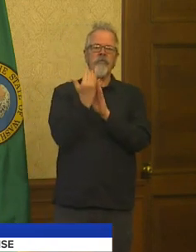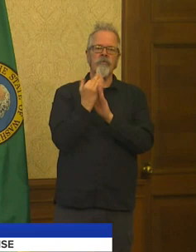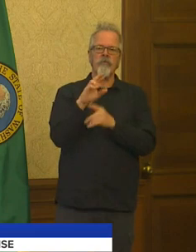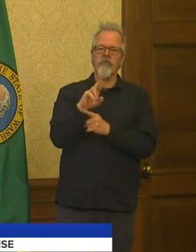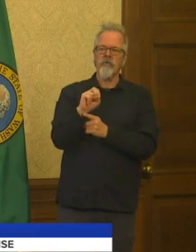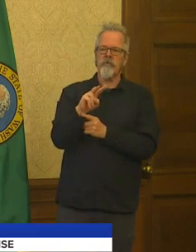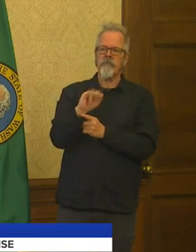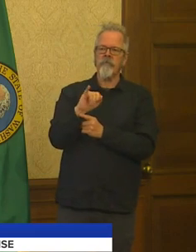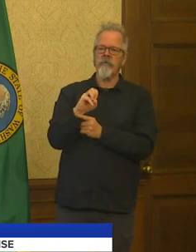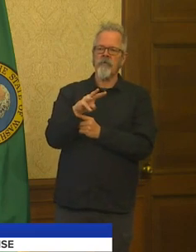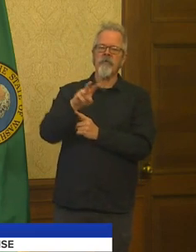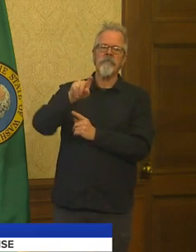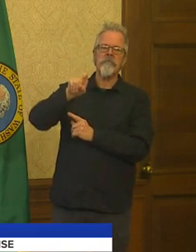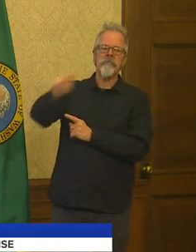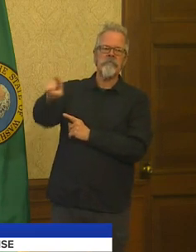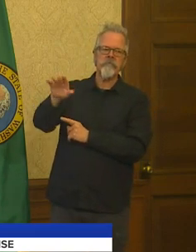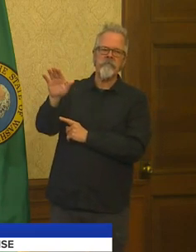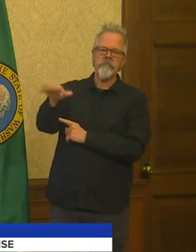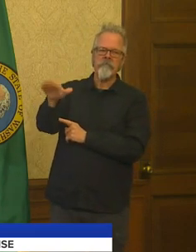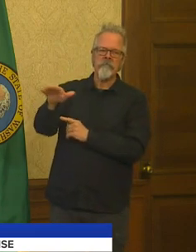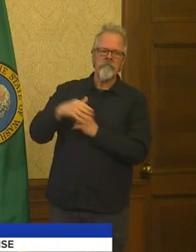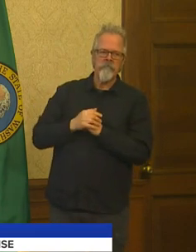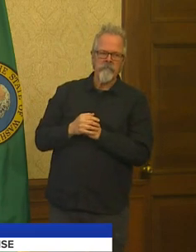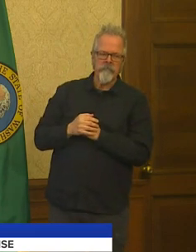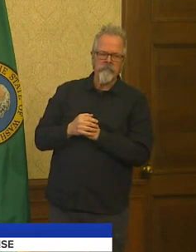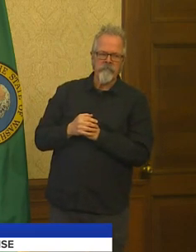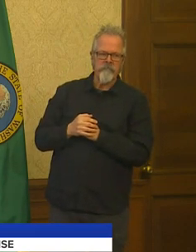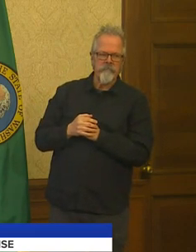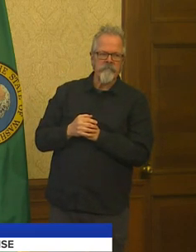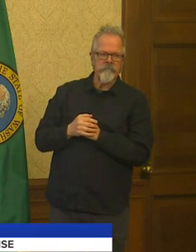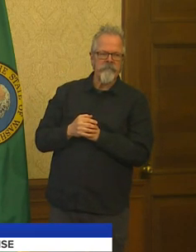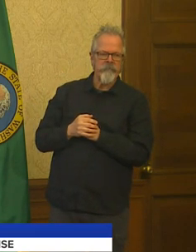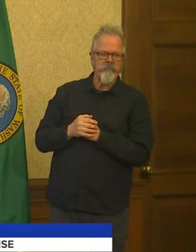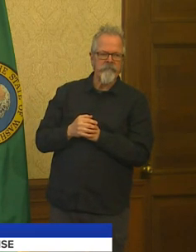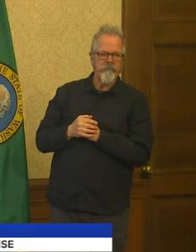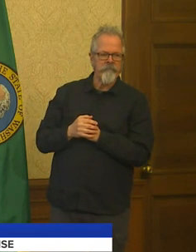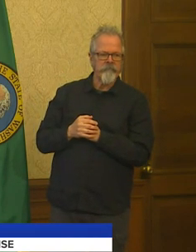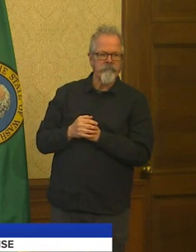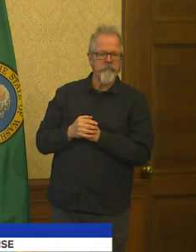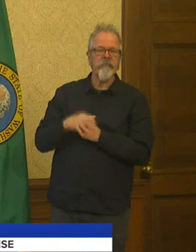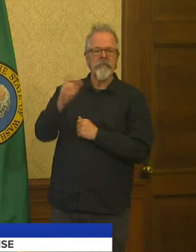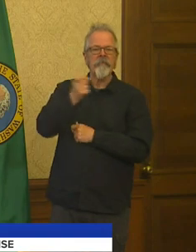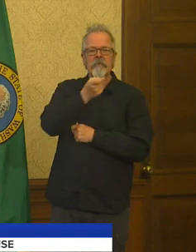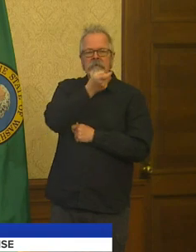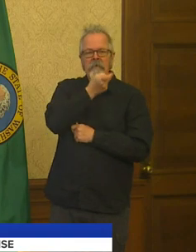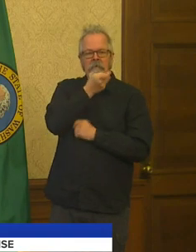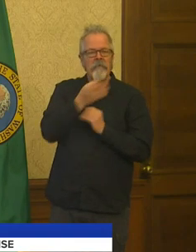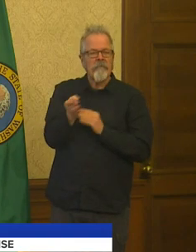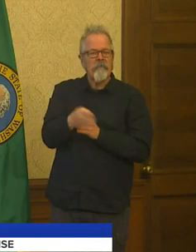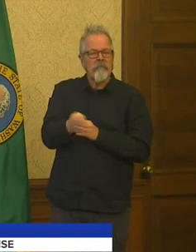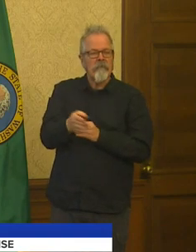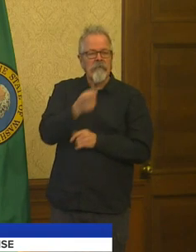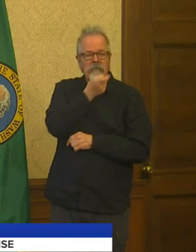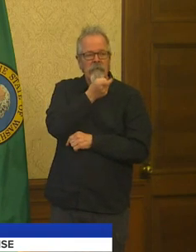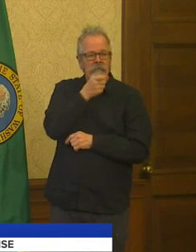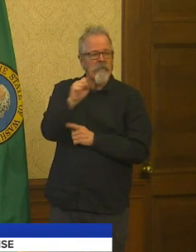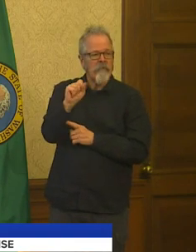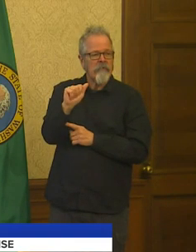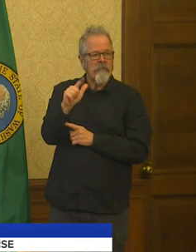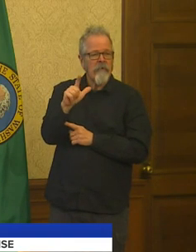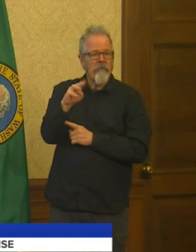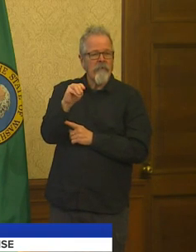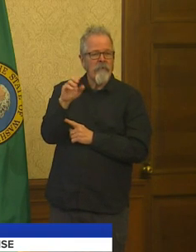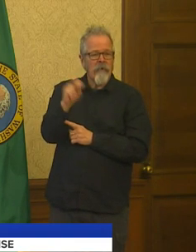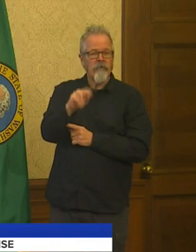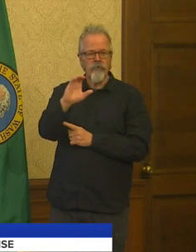the winter. Will you be recommending the state aid for them and for other seasonal businesses that might not